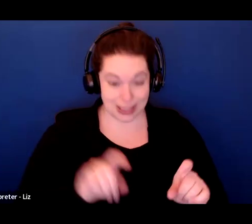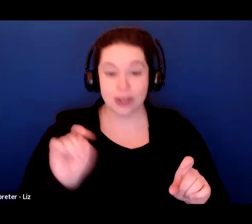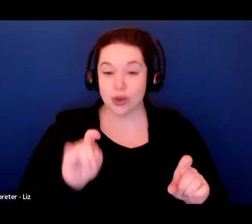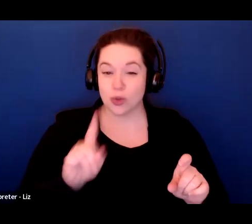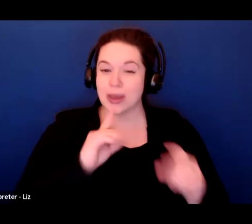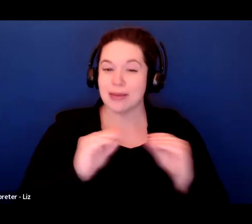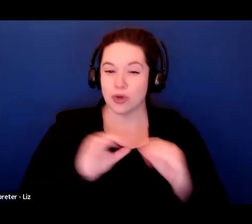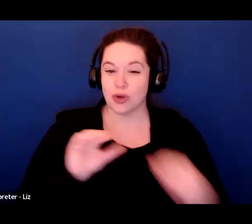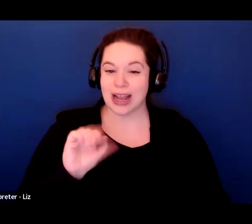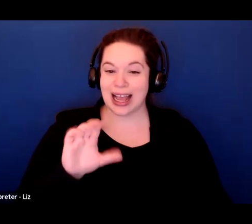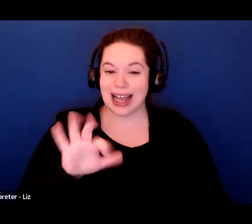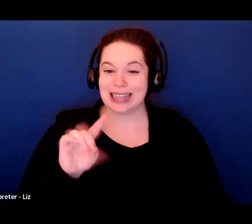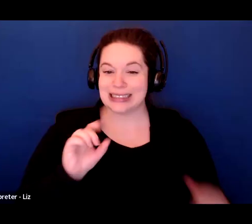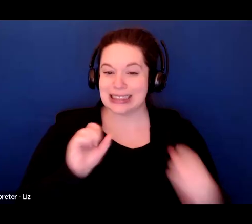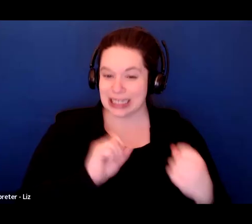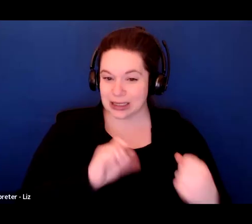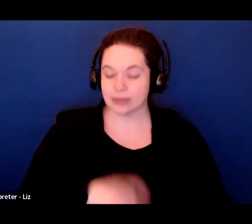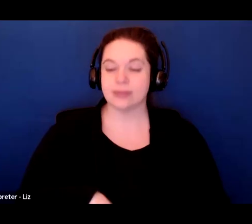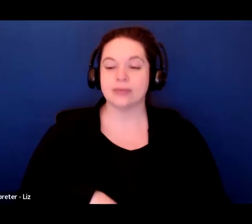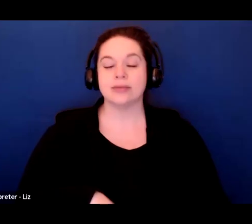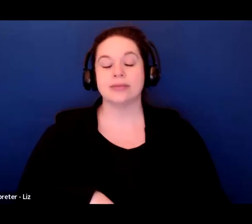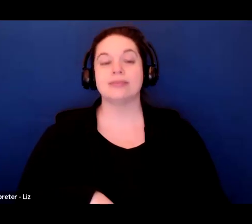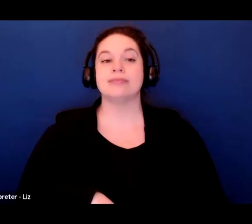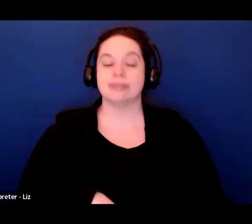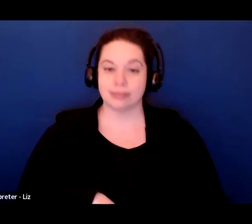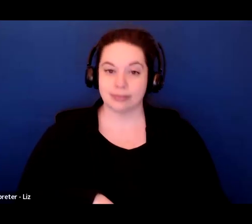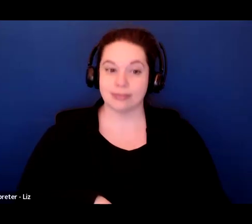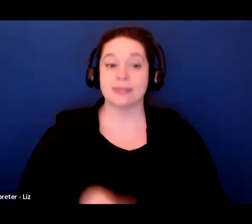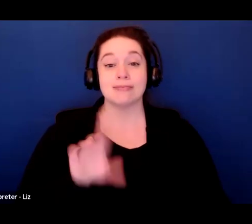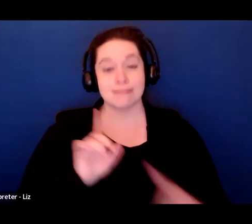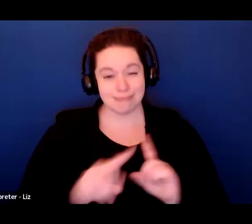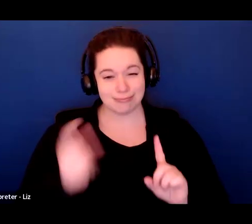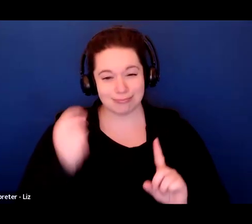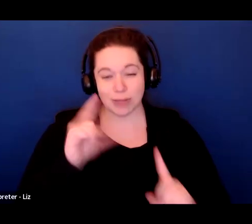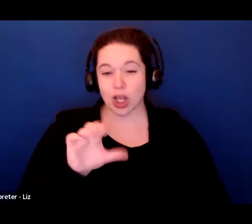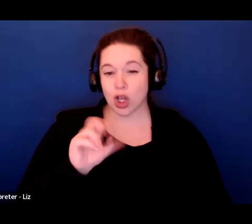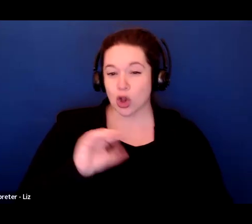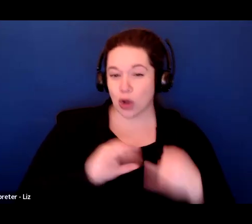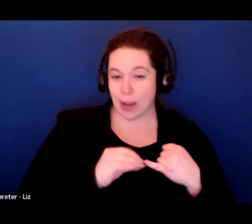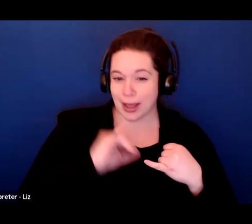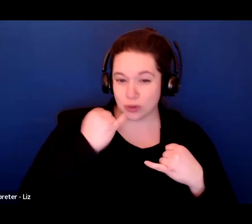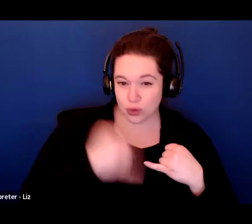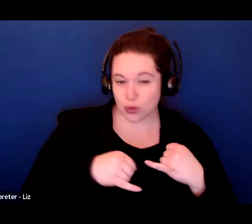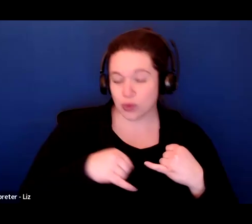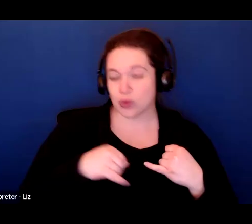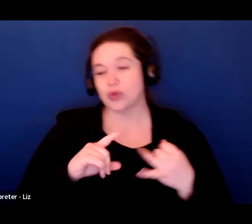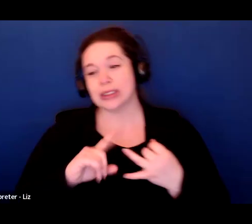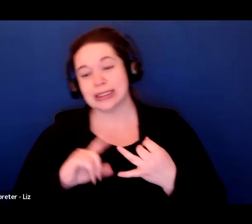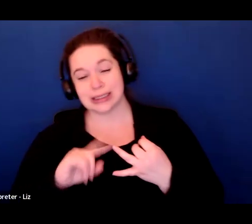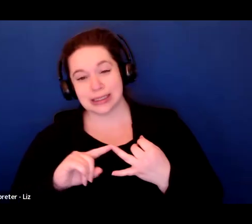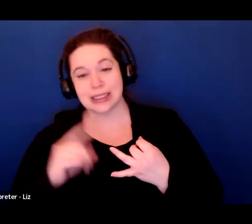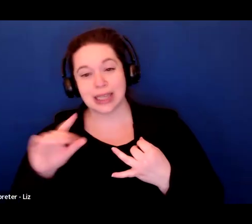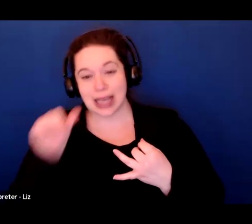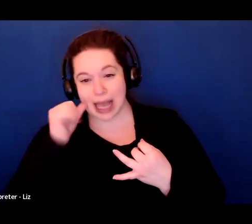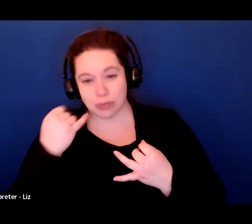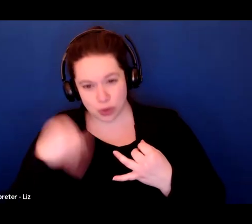more acidic. But those both have so much sugar in them that diabetes is a problem with